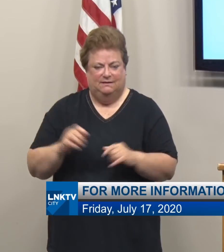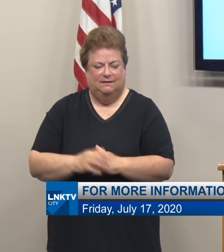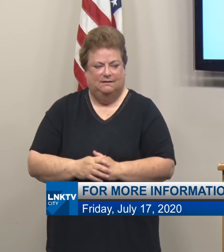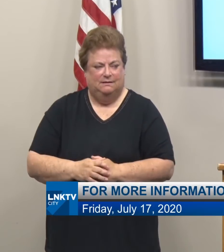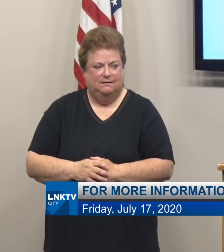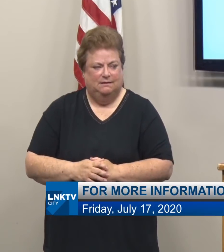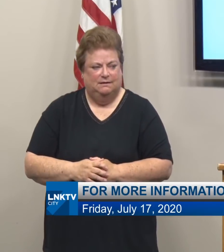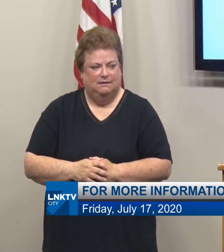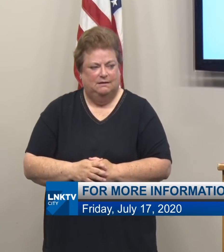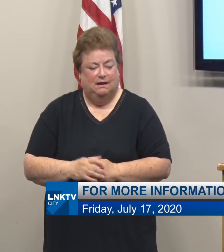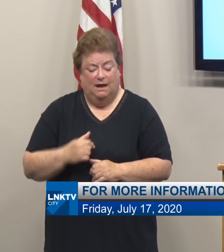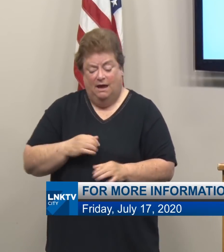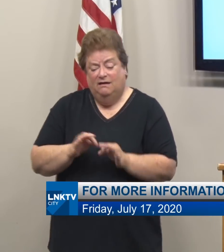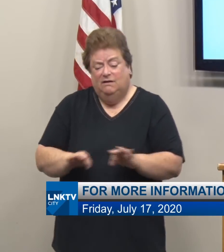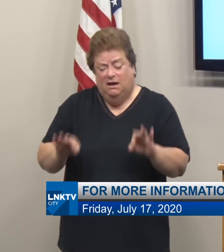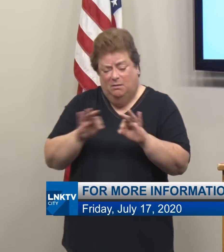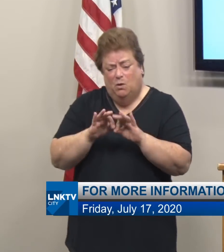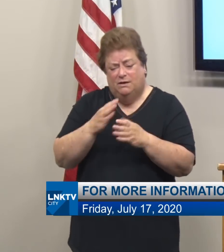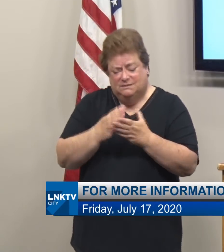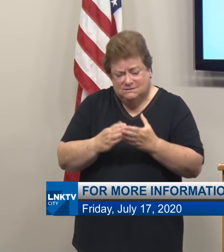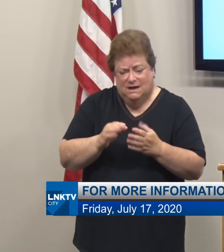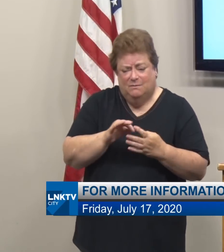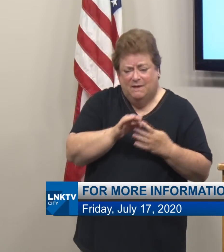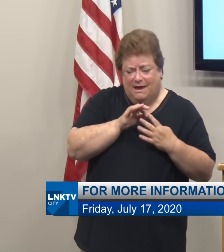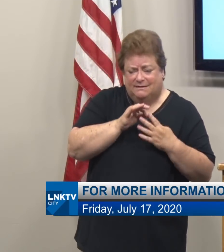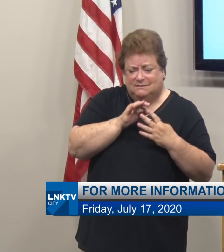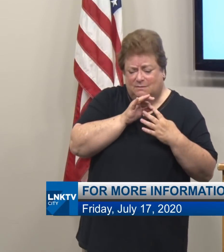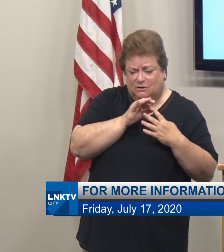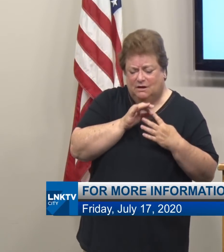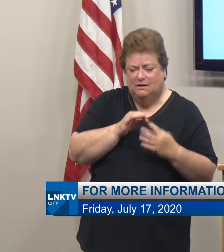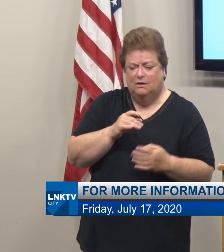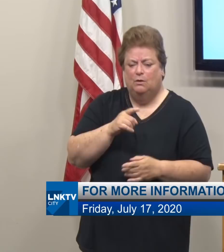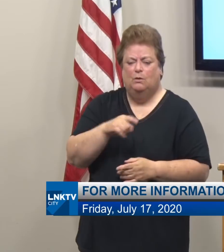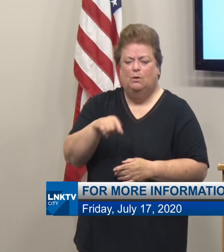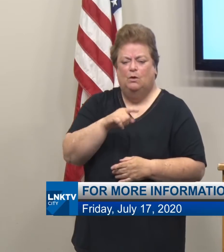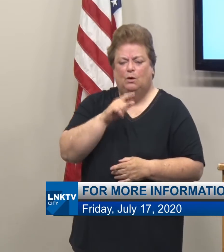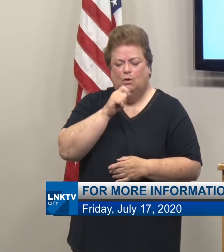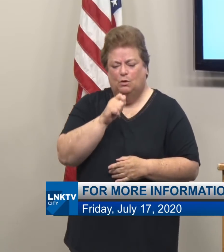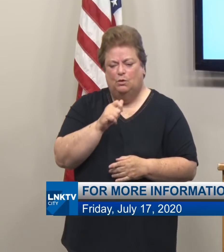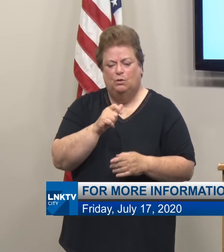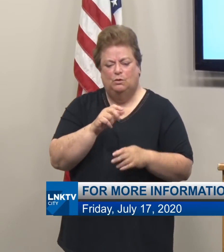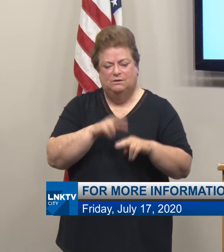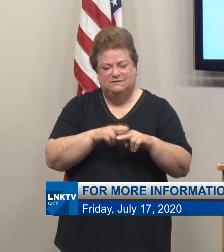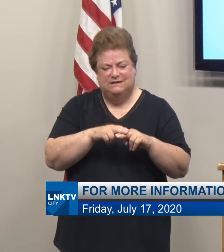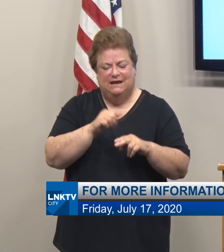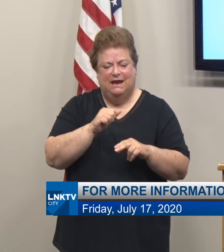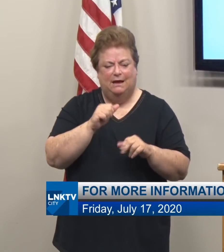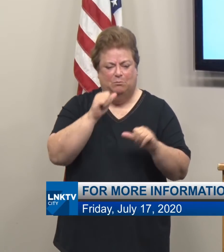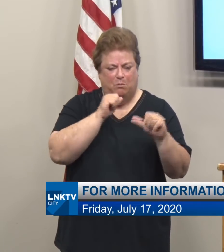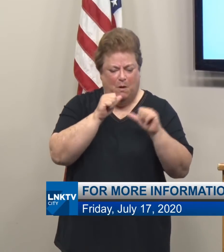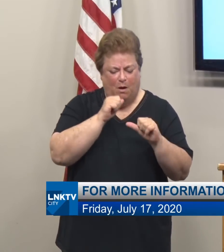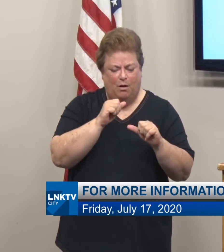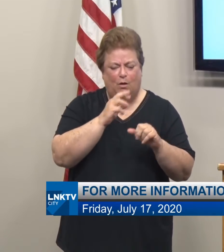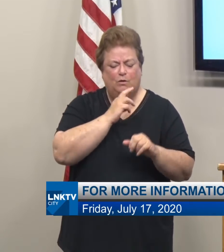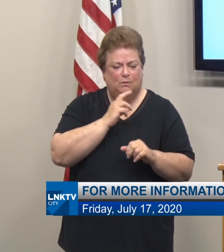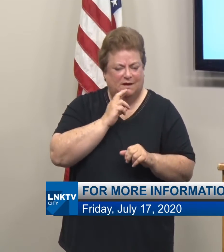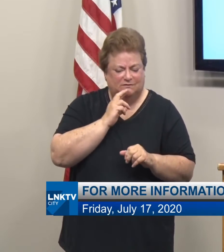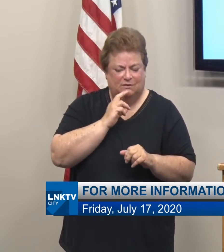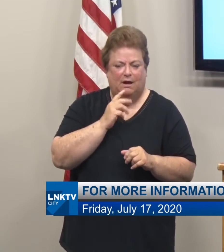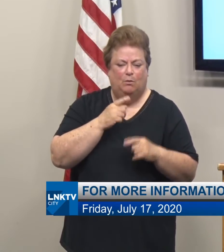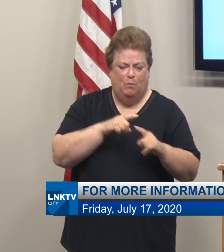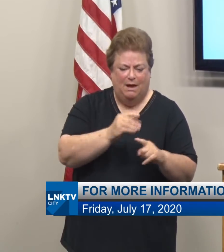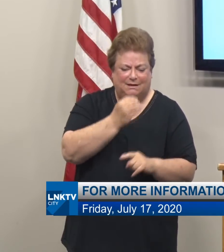are important exceptions, and those exceptions include individuals seated at a bar or restaurant to eat or drink or while